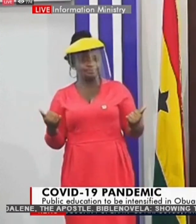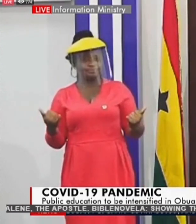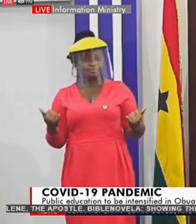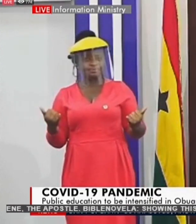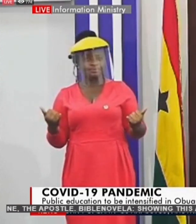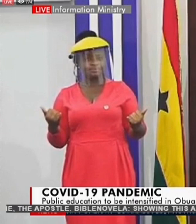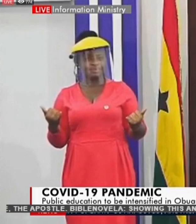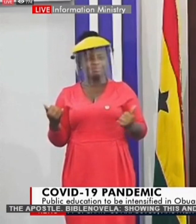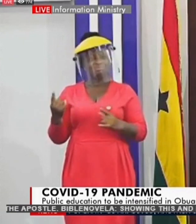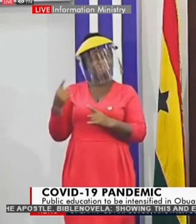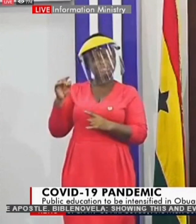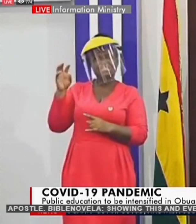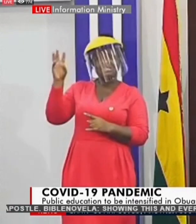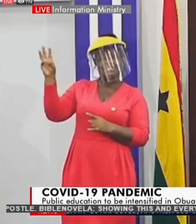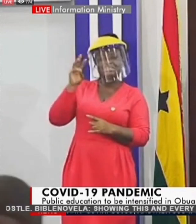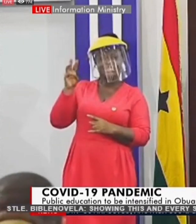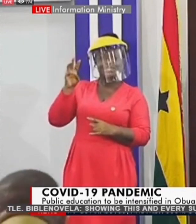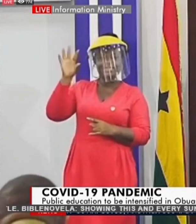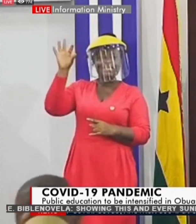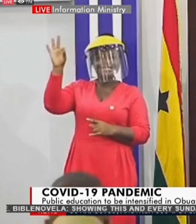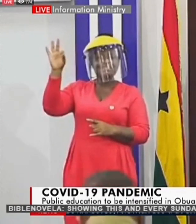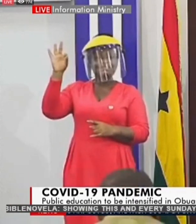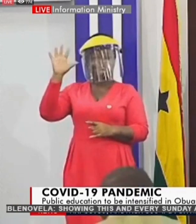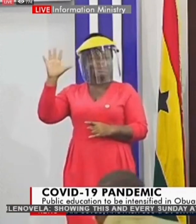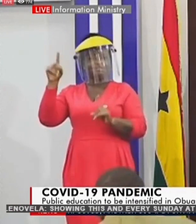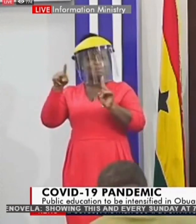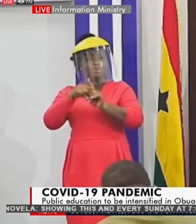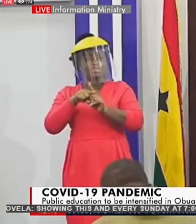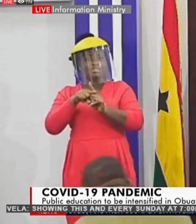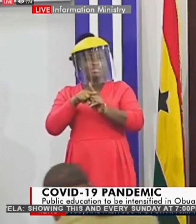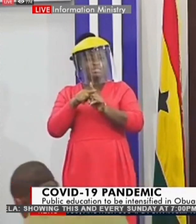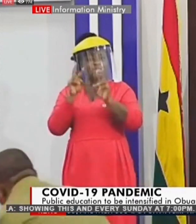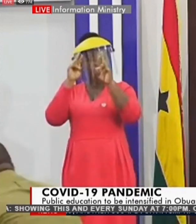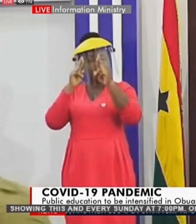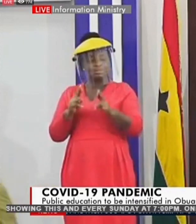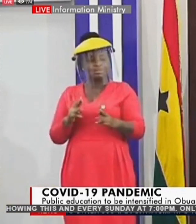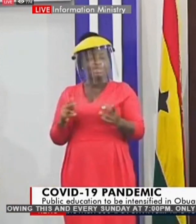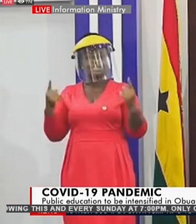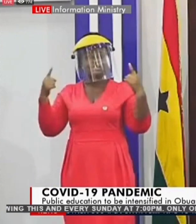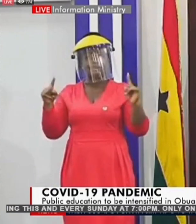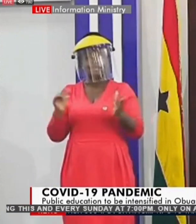For the 695 positive cases, the result that has come is that